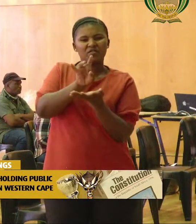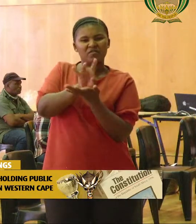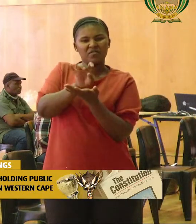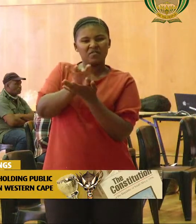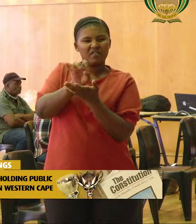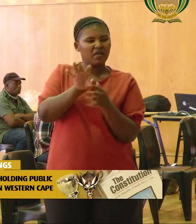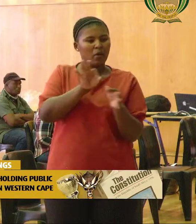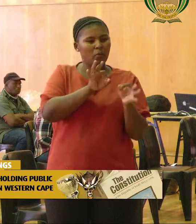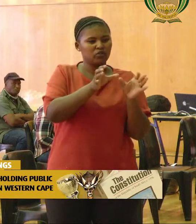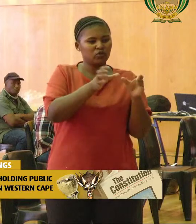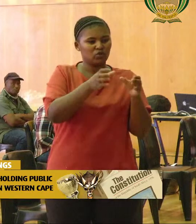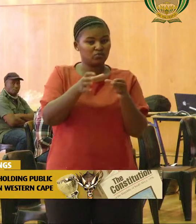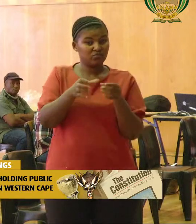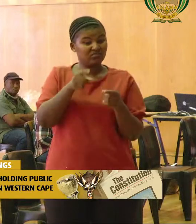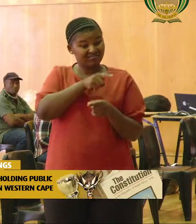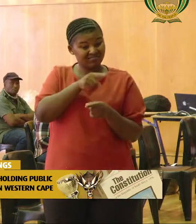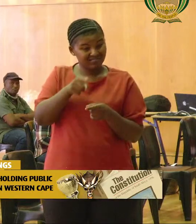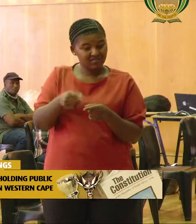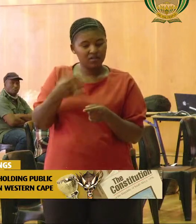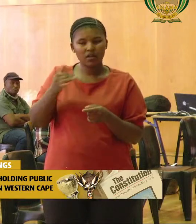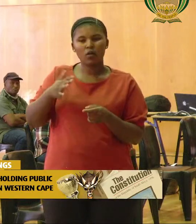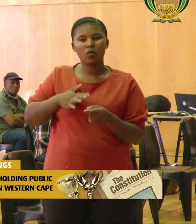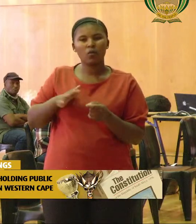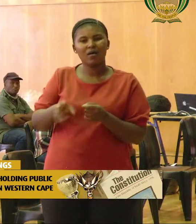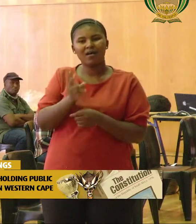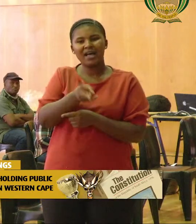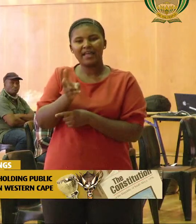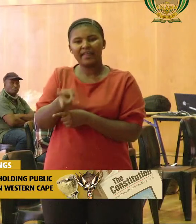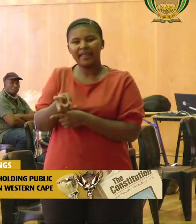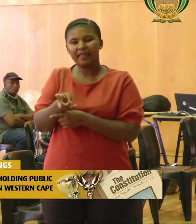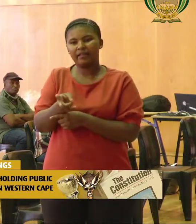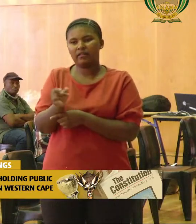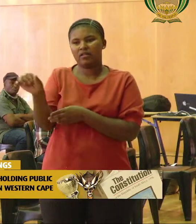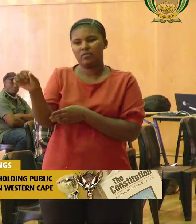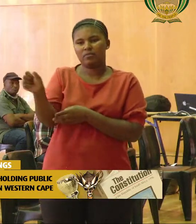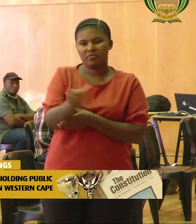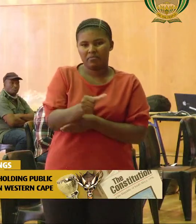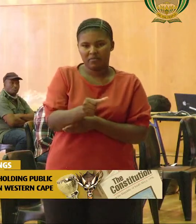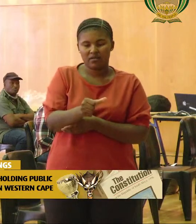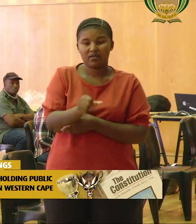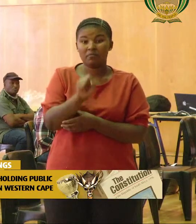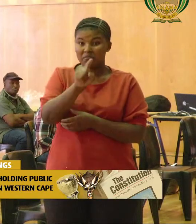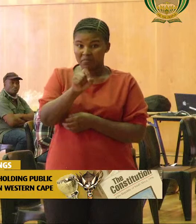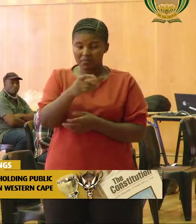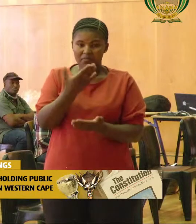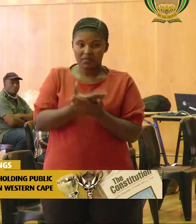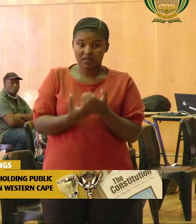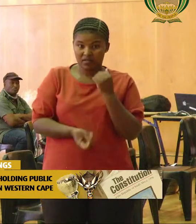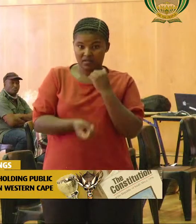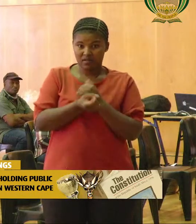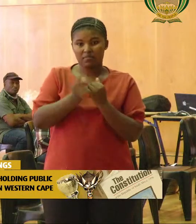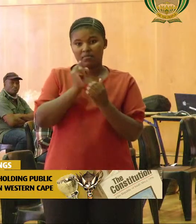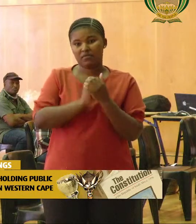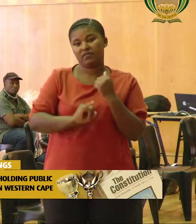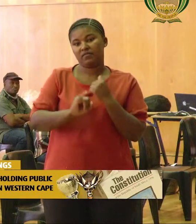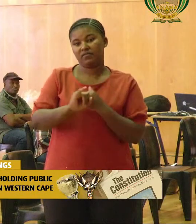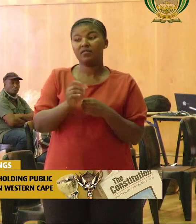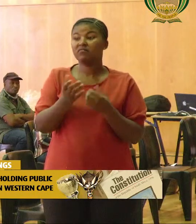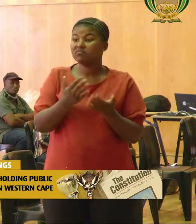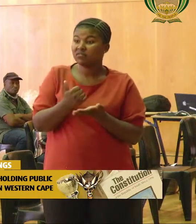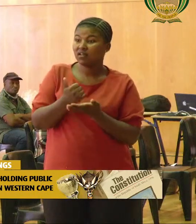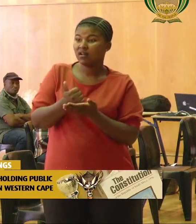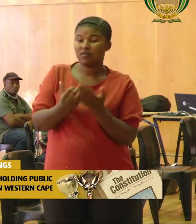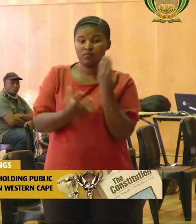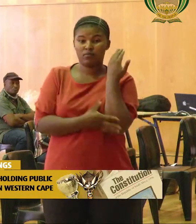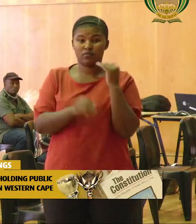le opportunity makaphinda abuye ayolutha viri nelast cent seyishiyekile for unceda abantu abahluphekileyo.